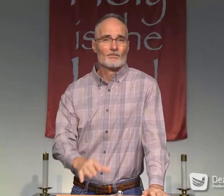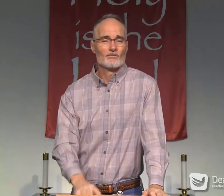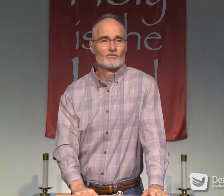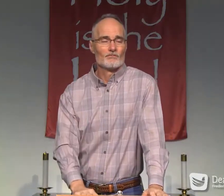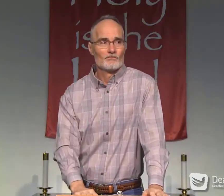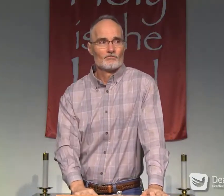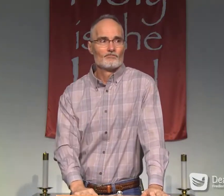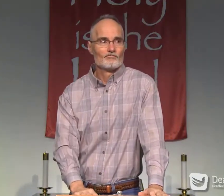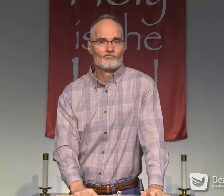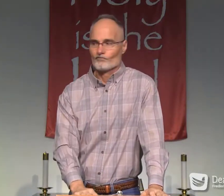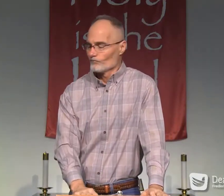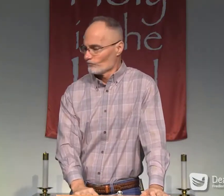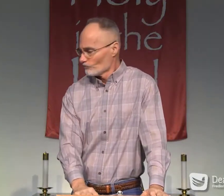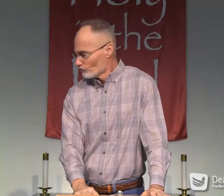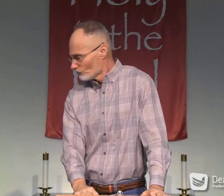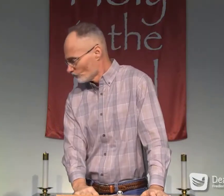And now you're thinking, man,